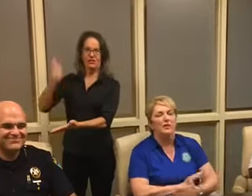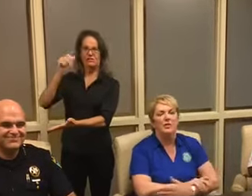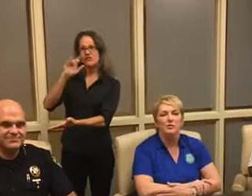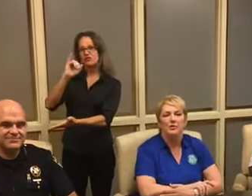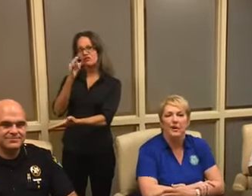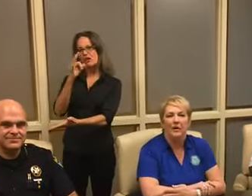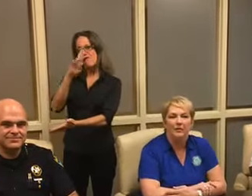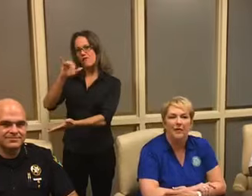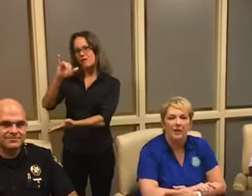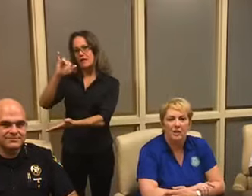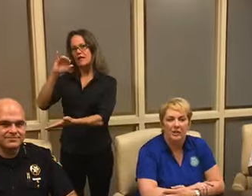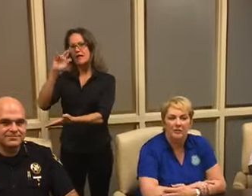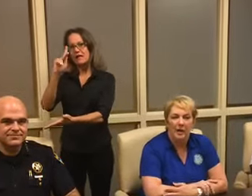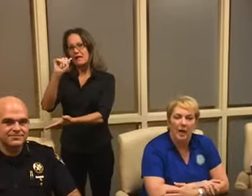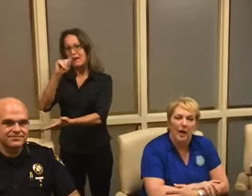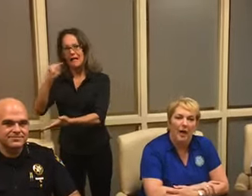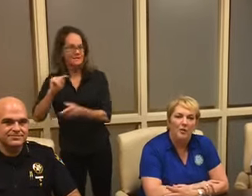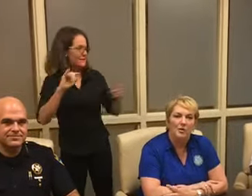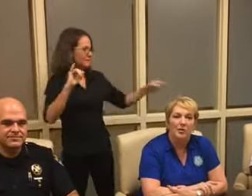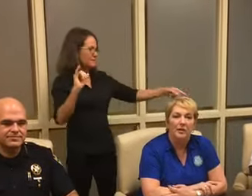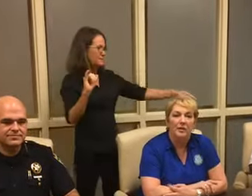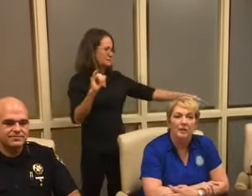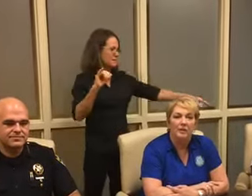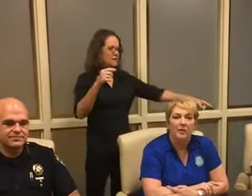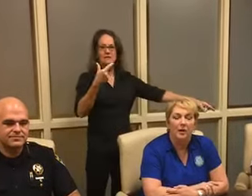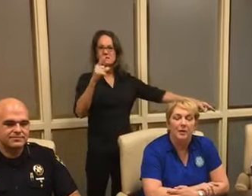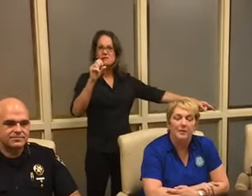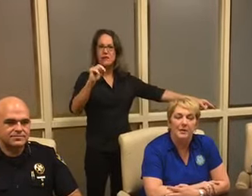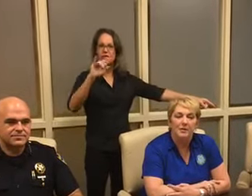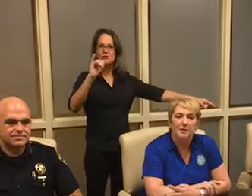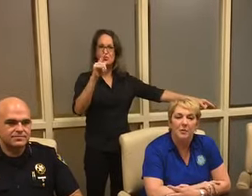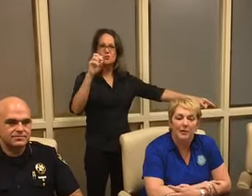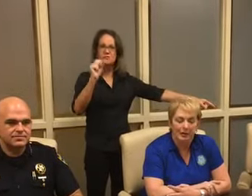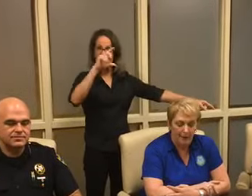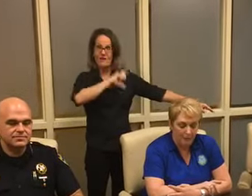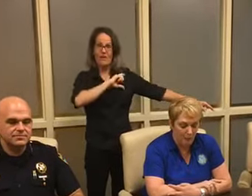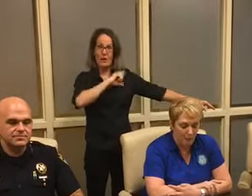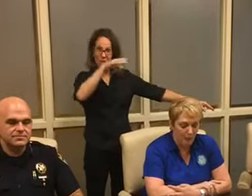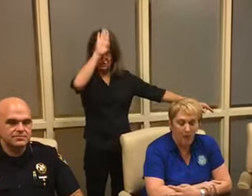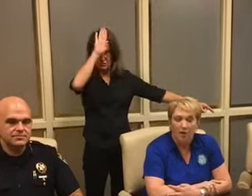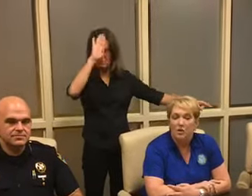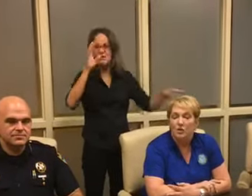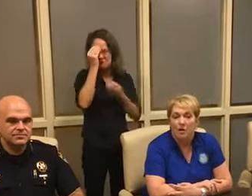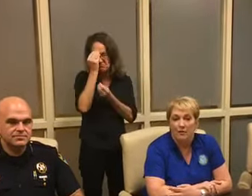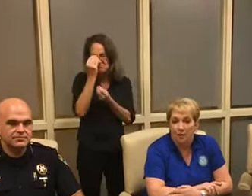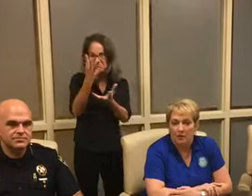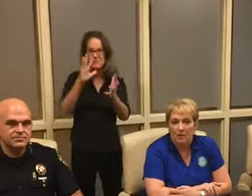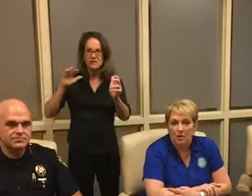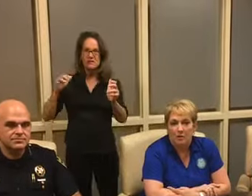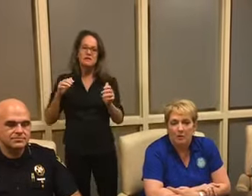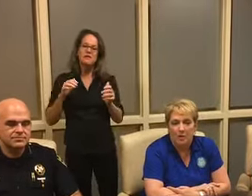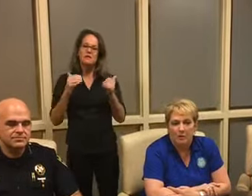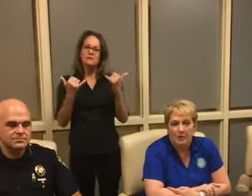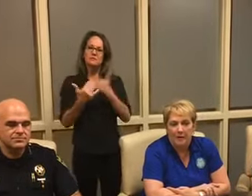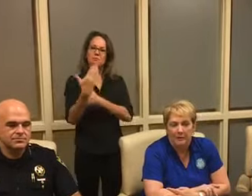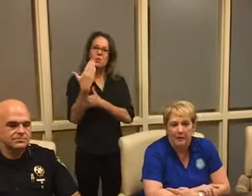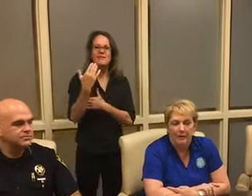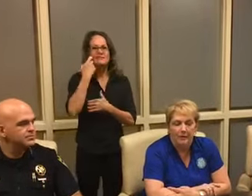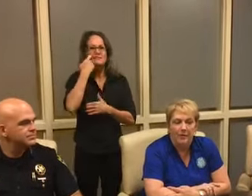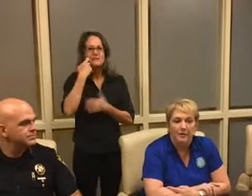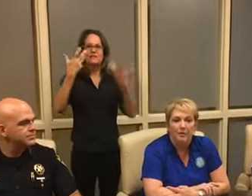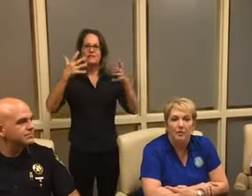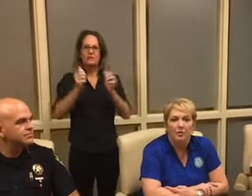Glenn Joseph, our fire chief. We just wanted to give you a quick update this morning. We just got off our conference call with Palm Beach